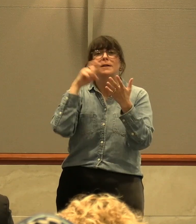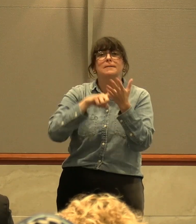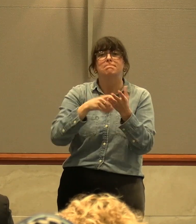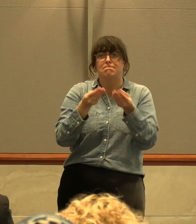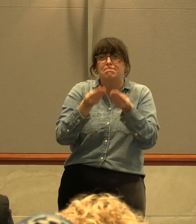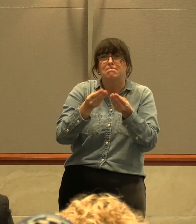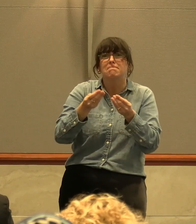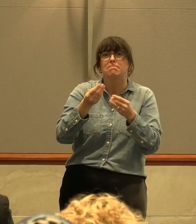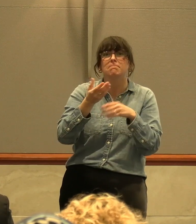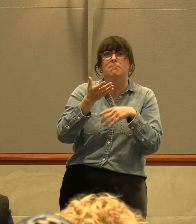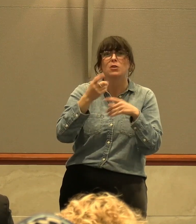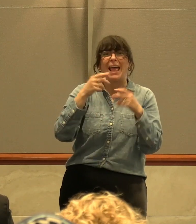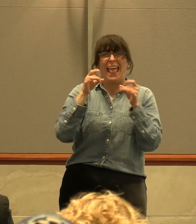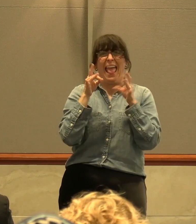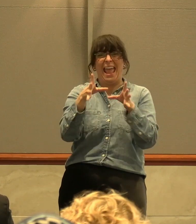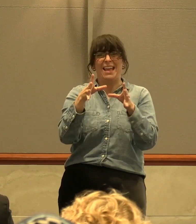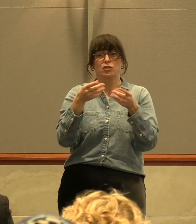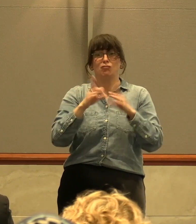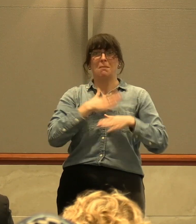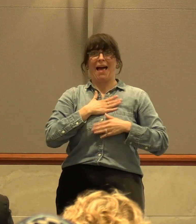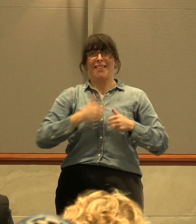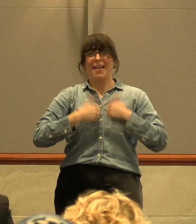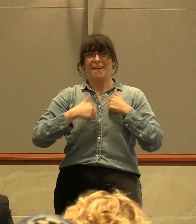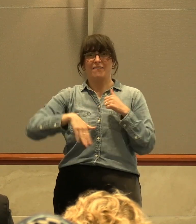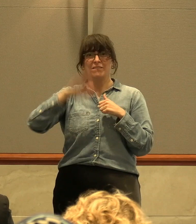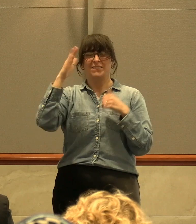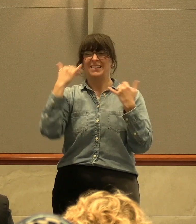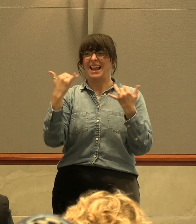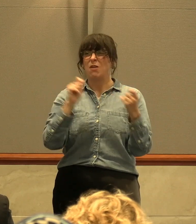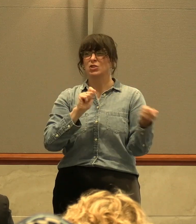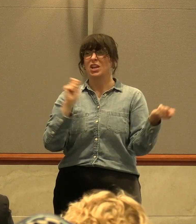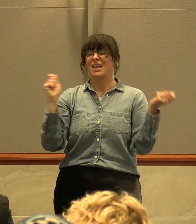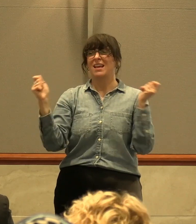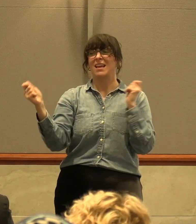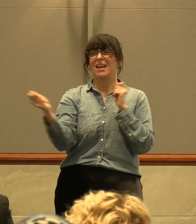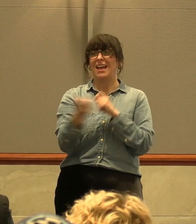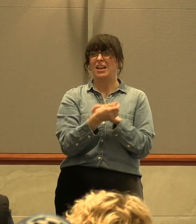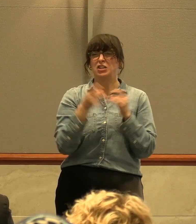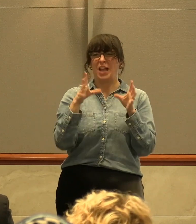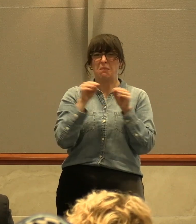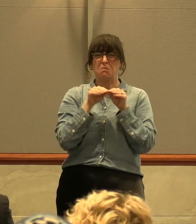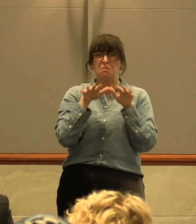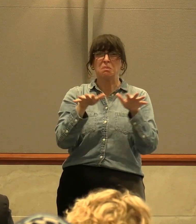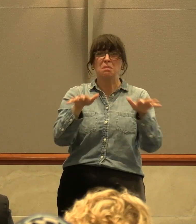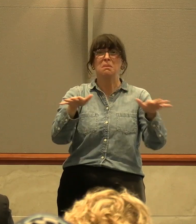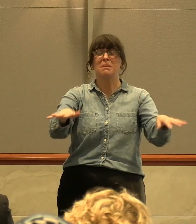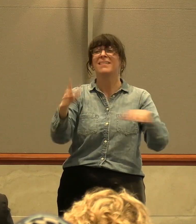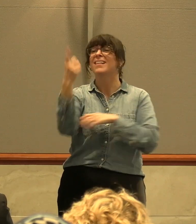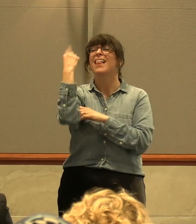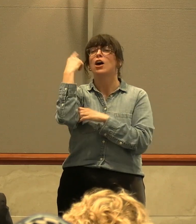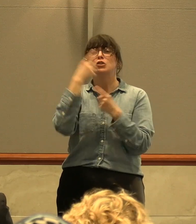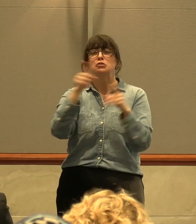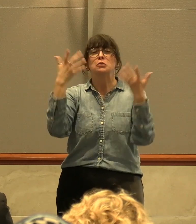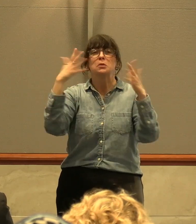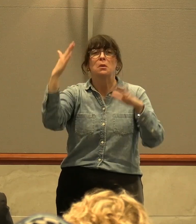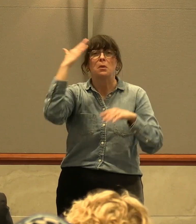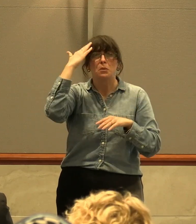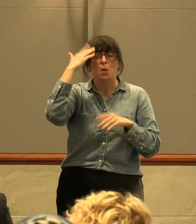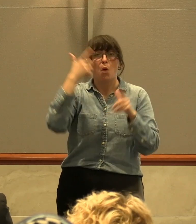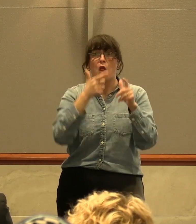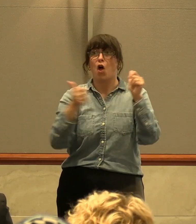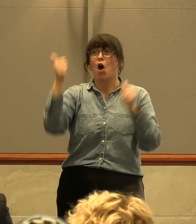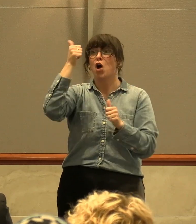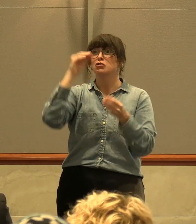during my lifetime. And that has changed. Last year, as you all know, was the